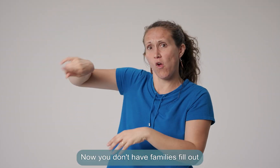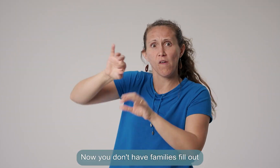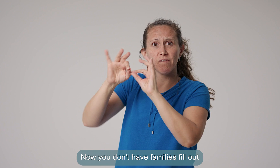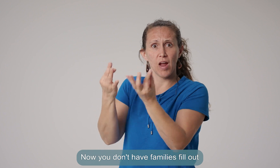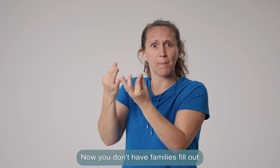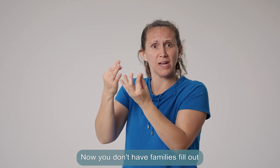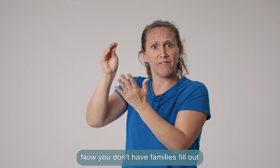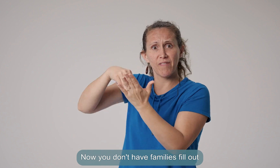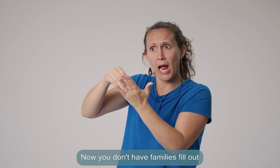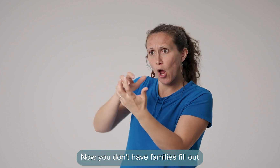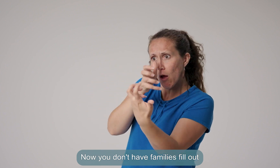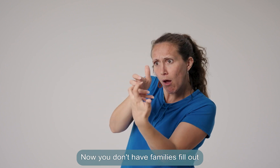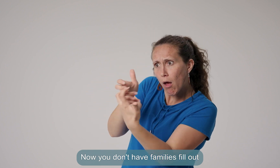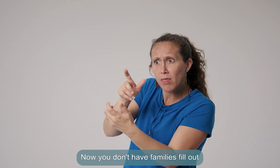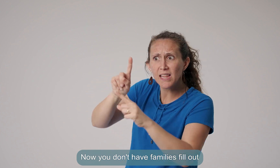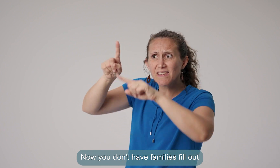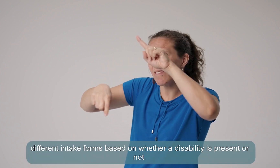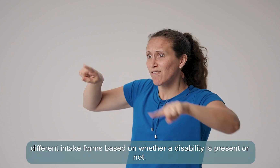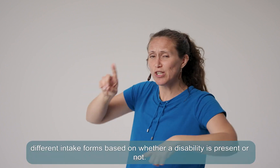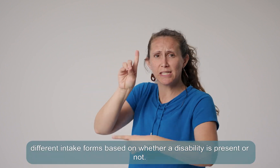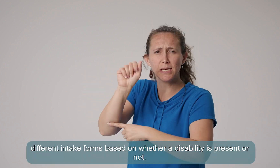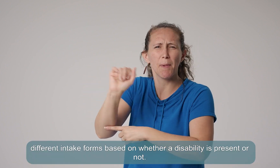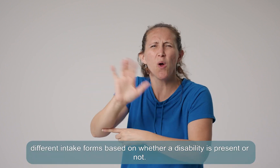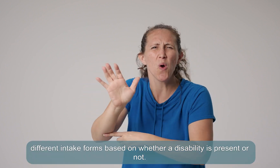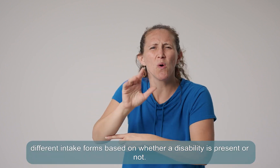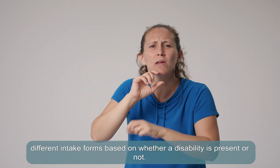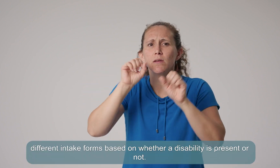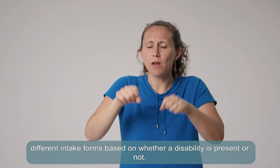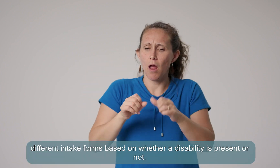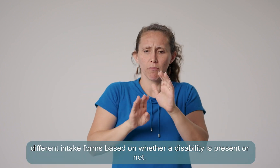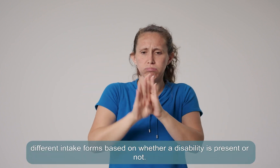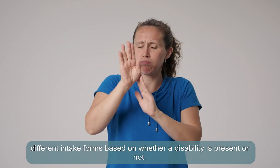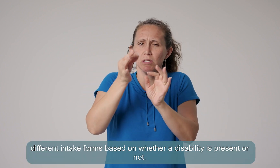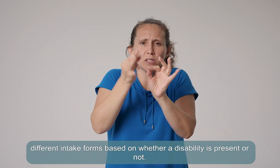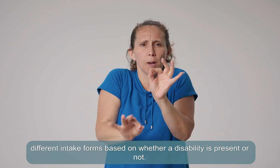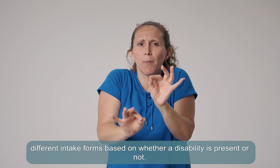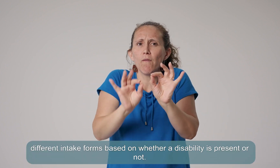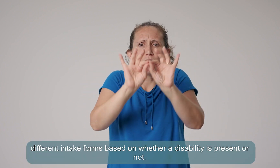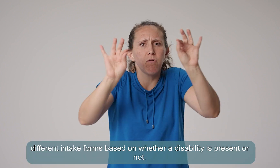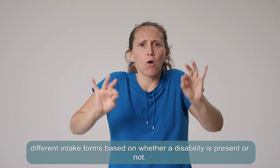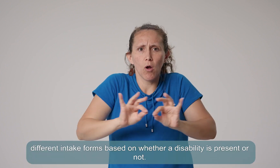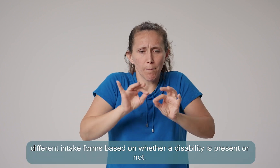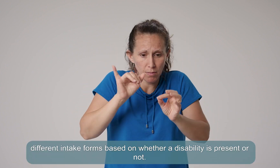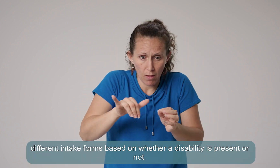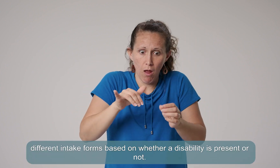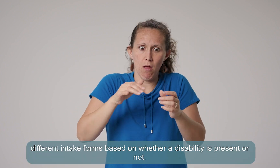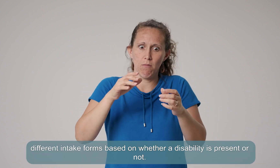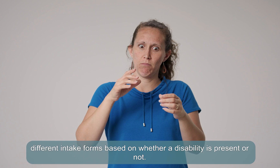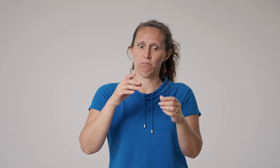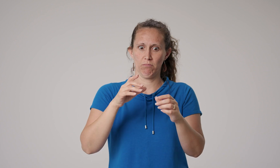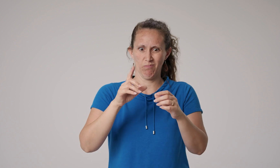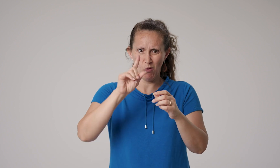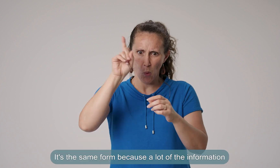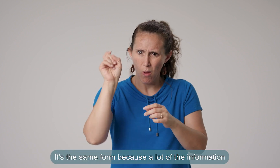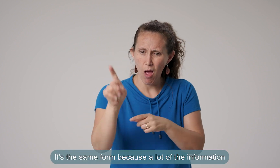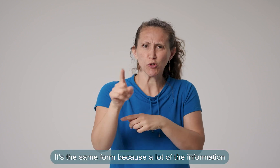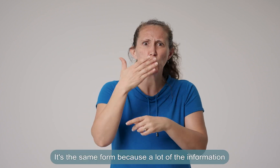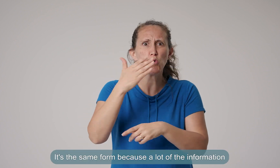Now, you don't have families fill out different intake forms based on whether a disability is present or not. It's the same